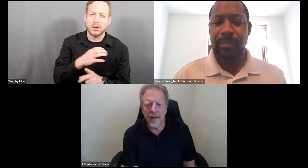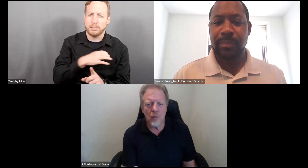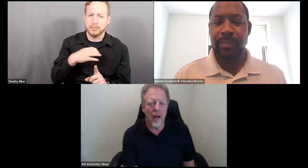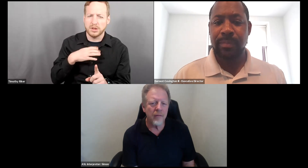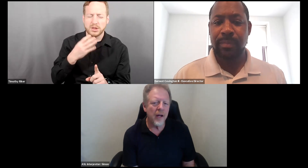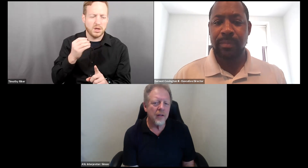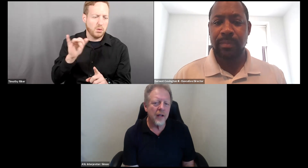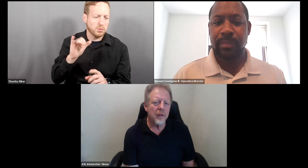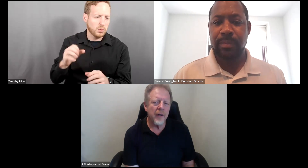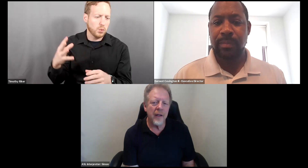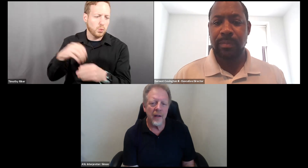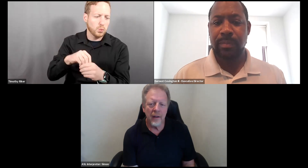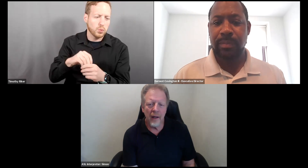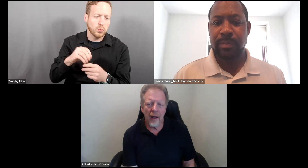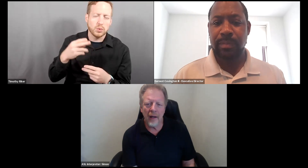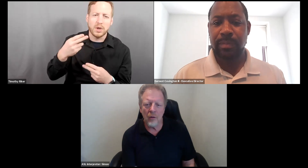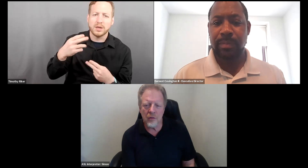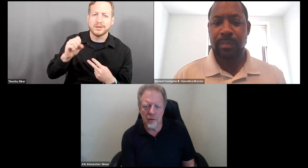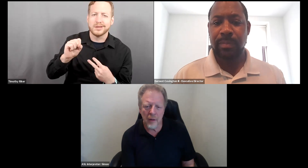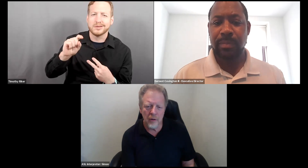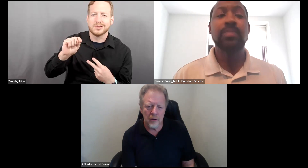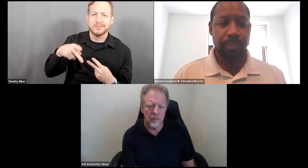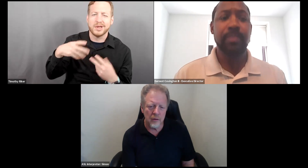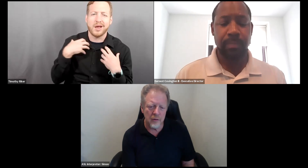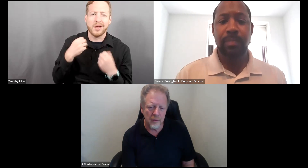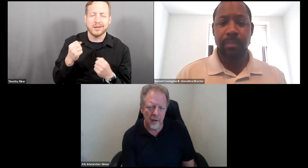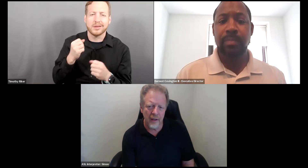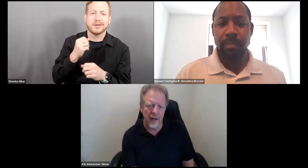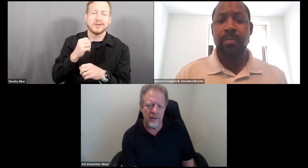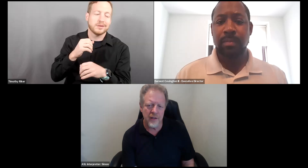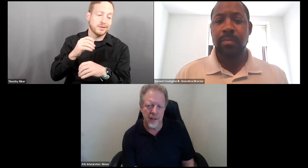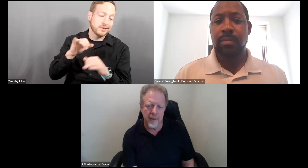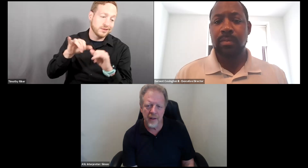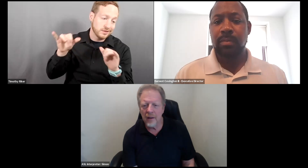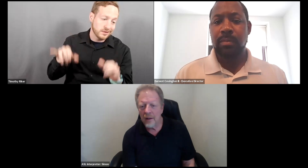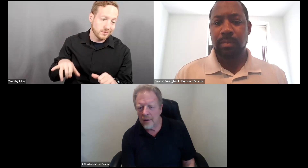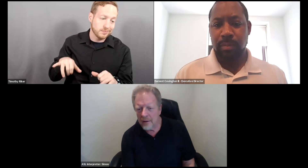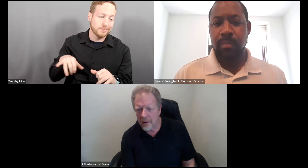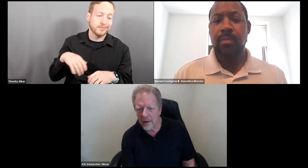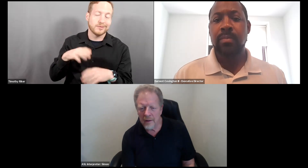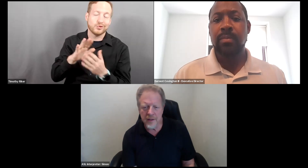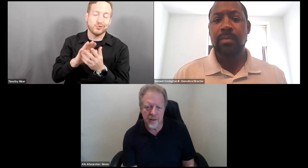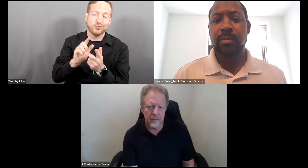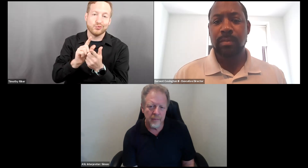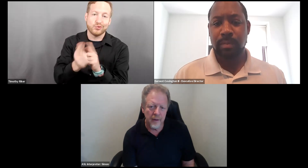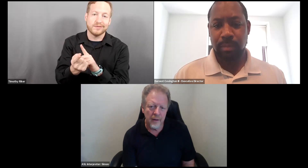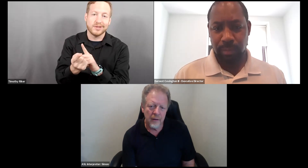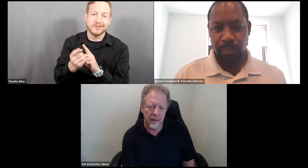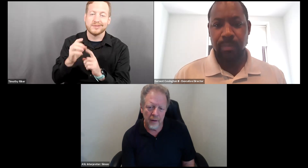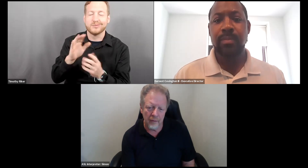Okay, next we have the Healthcare Committee, and also that would include also HSTP, the